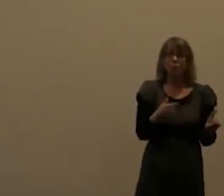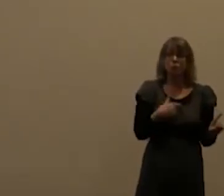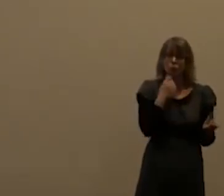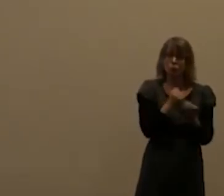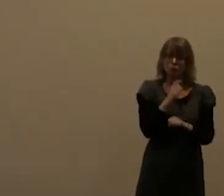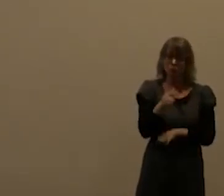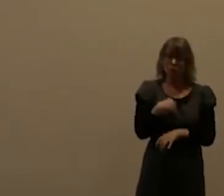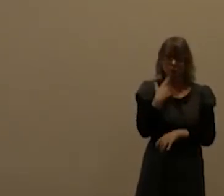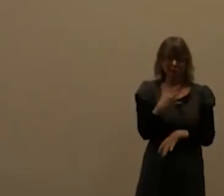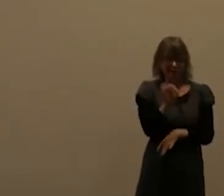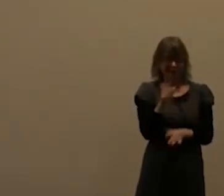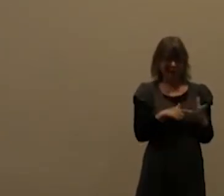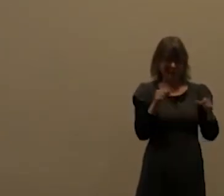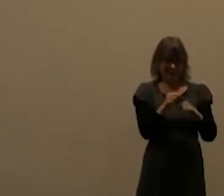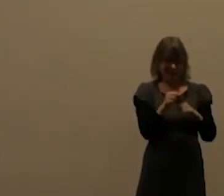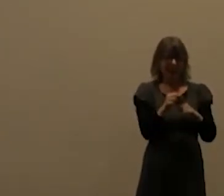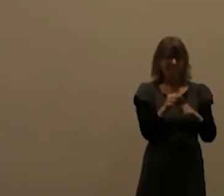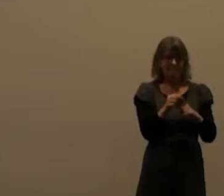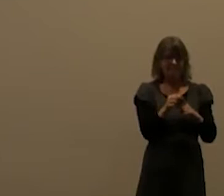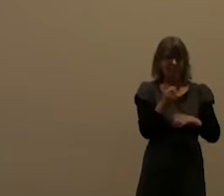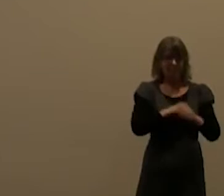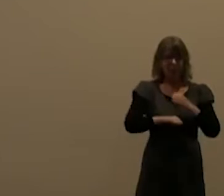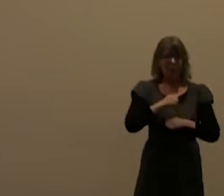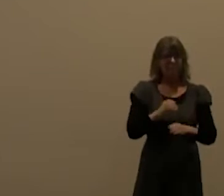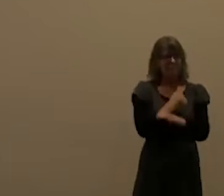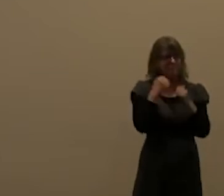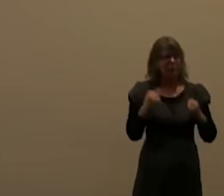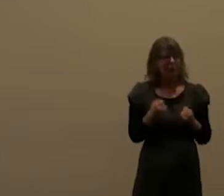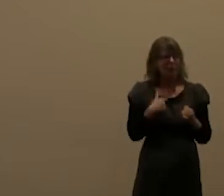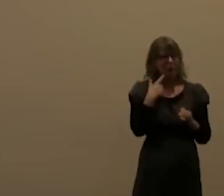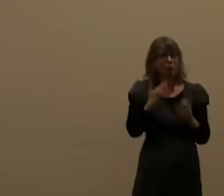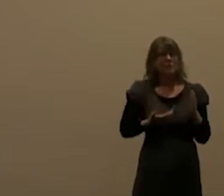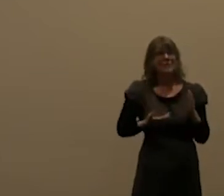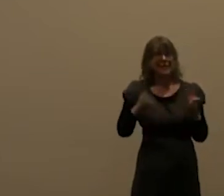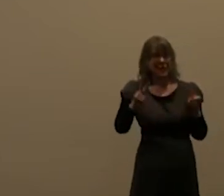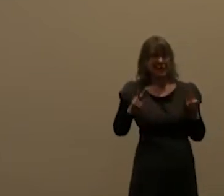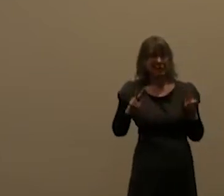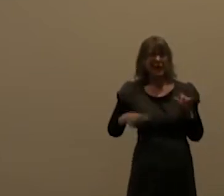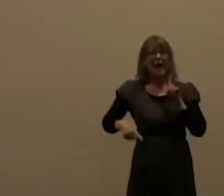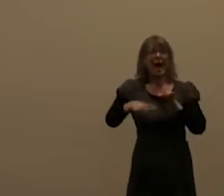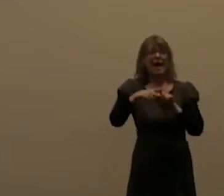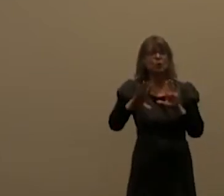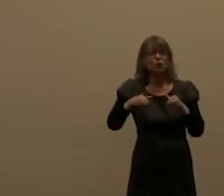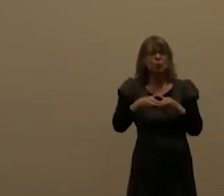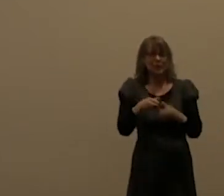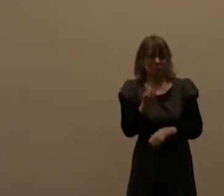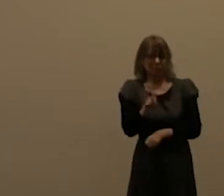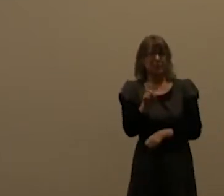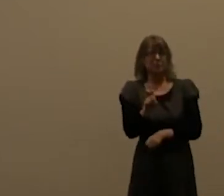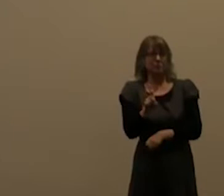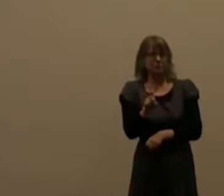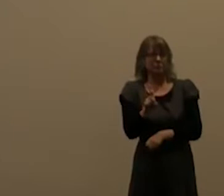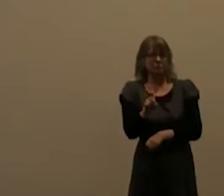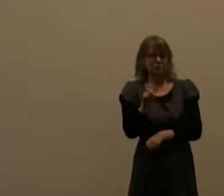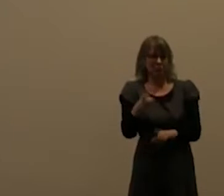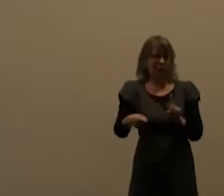have to do is if I select the app and make.powerapps.com, you see we have this Add to Teams button. So it really couldn't get any easier. I can just simply